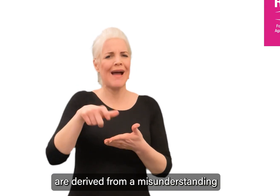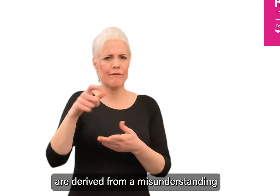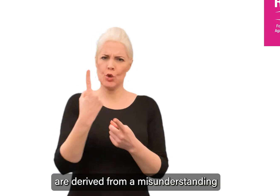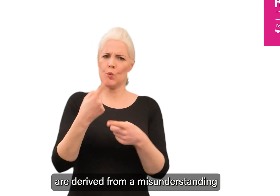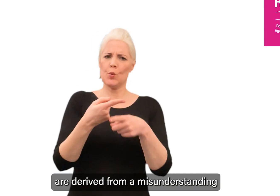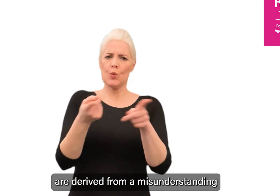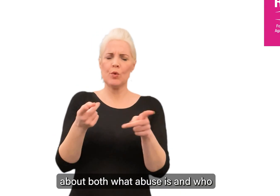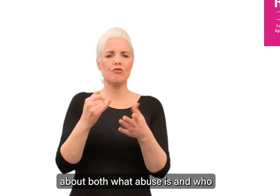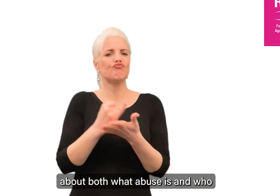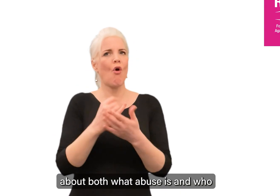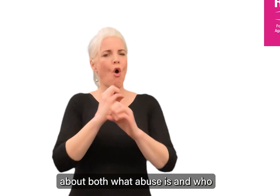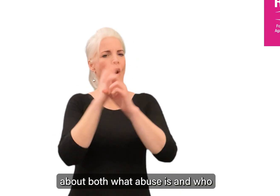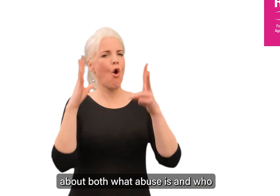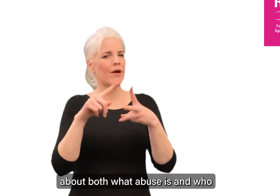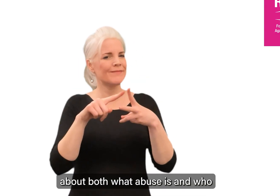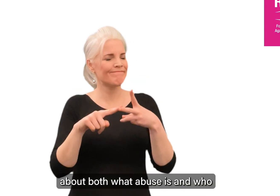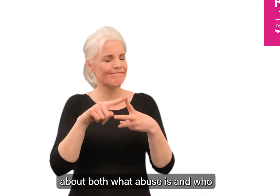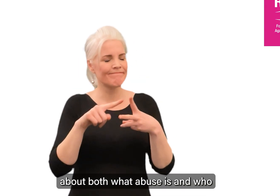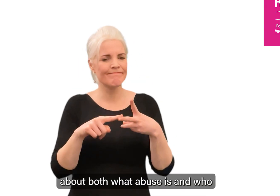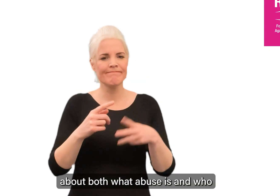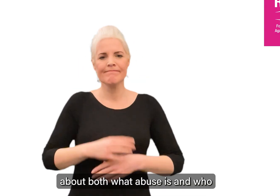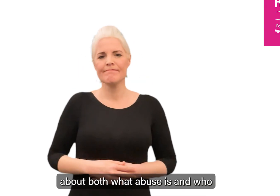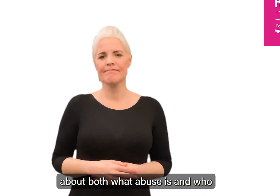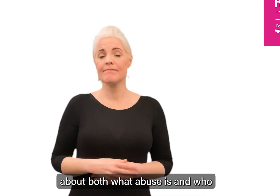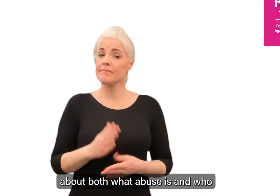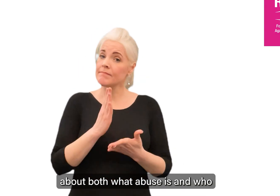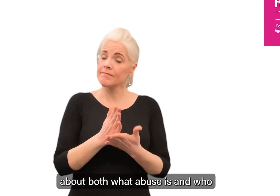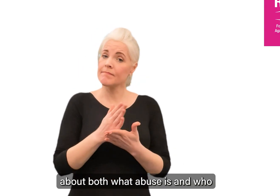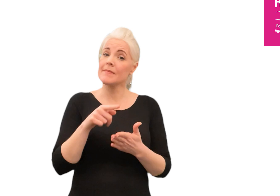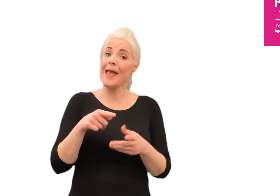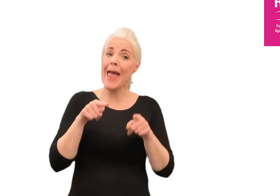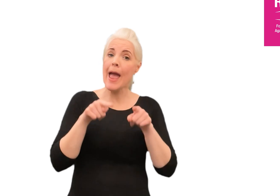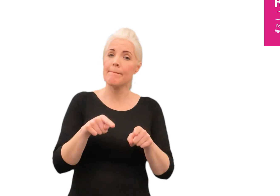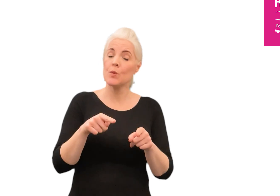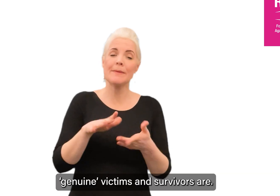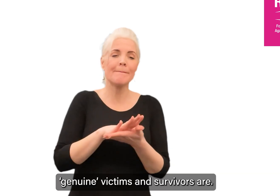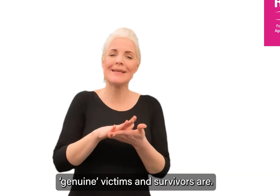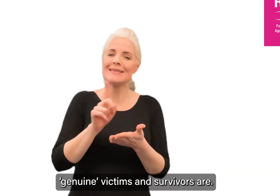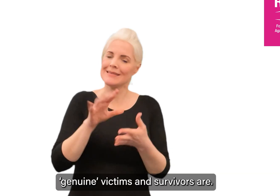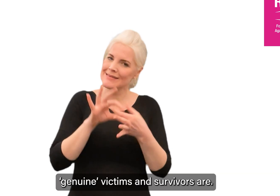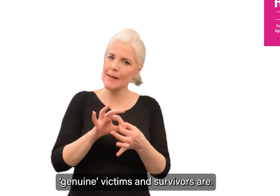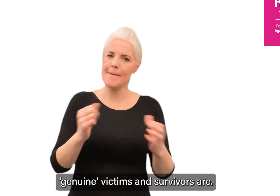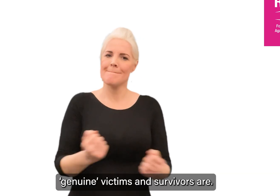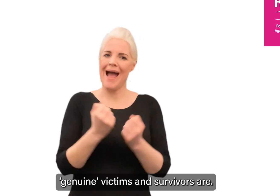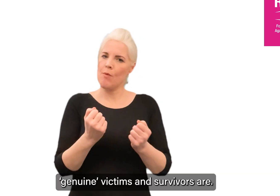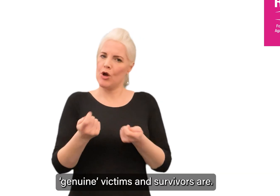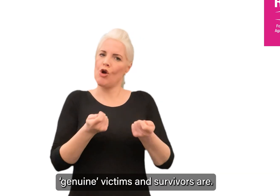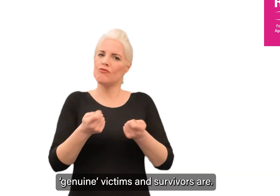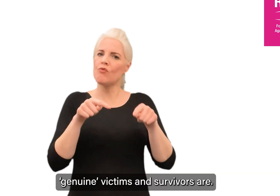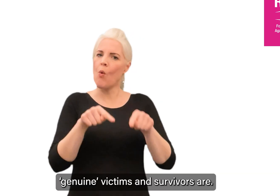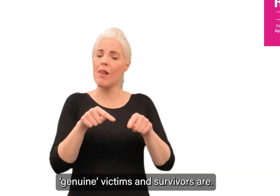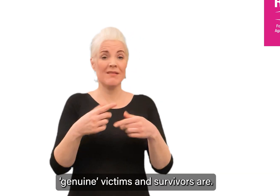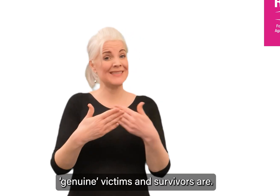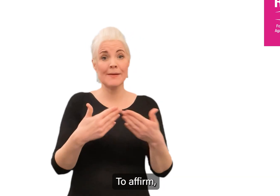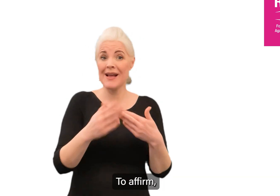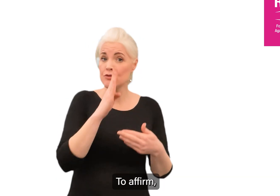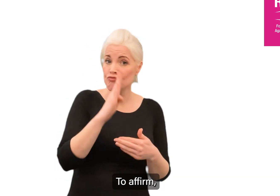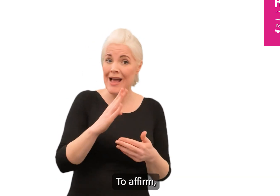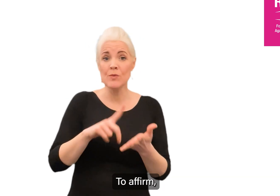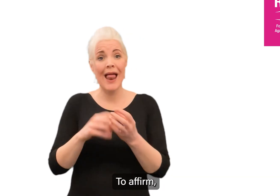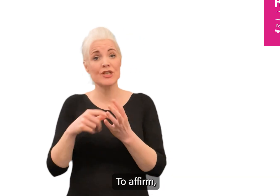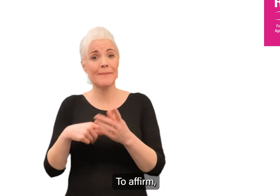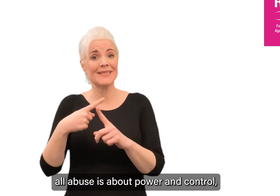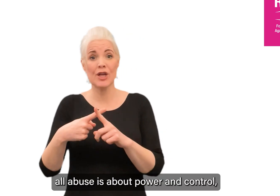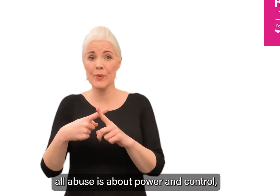a misunderstanding about both what abuse is and who, quote unquote, genuine victims and survivors are. To